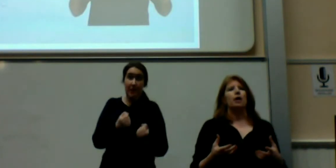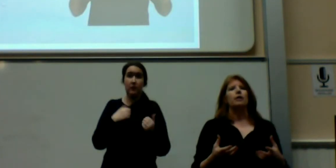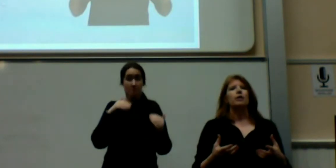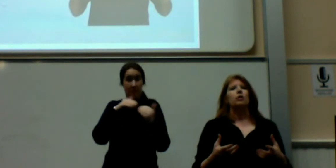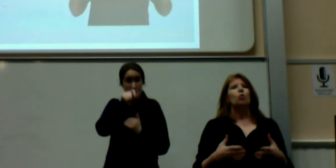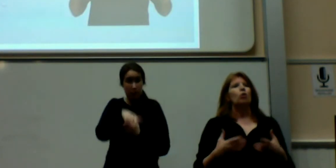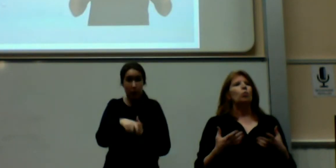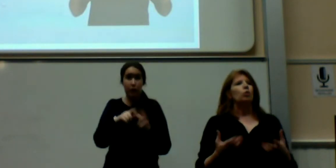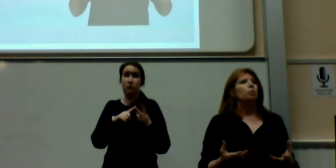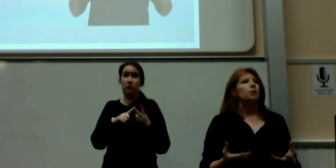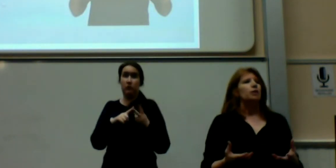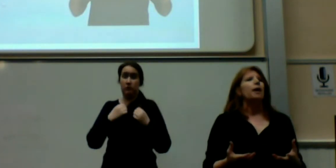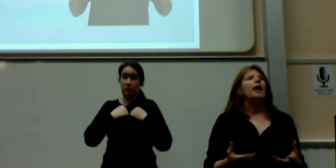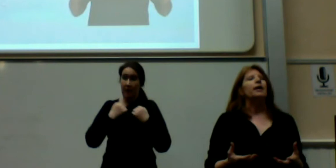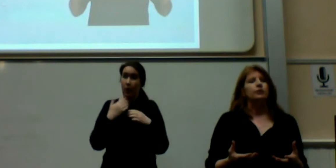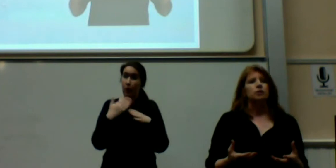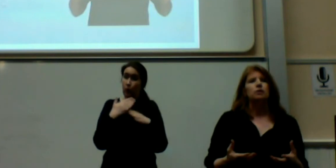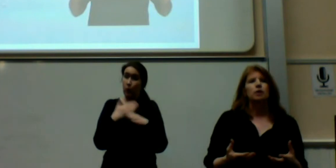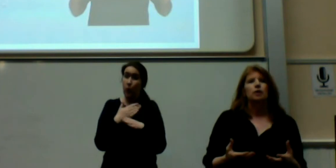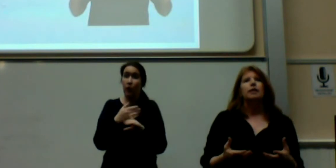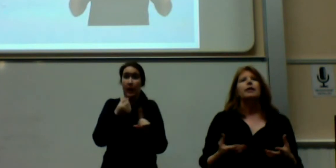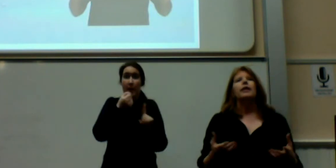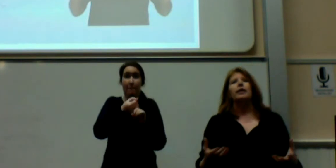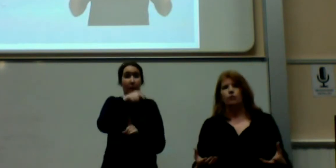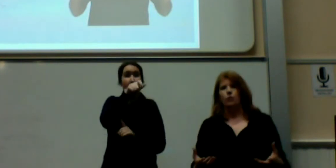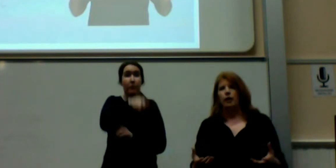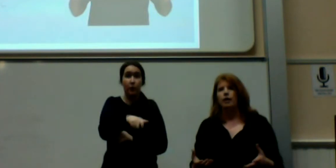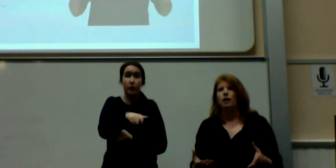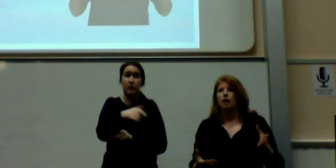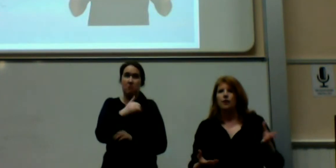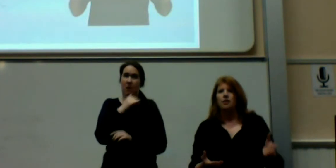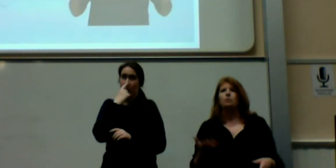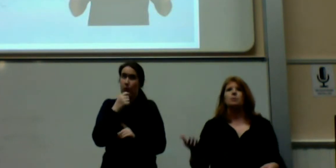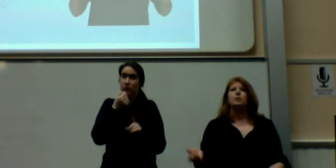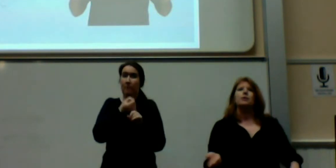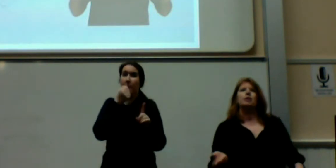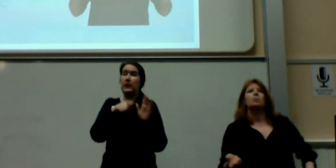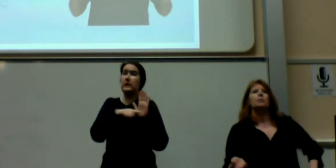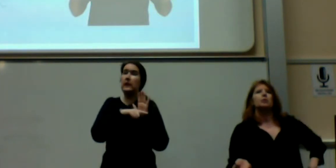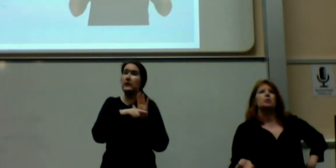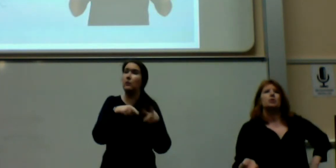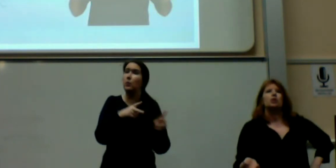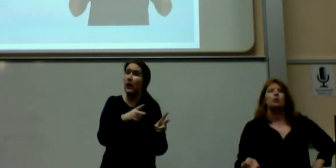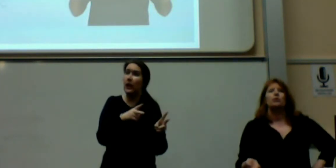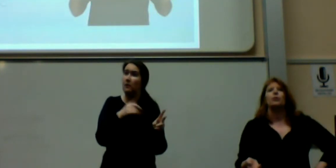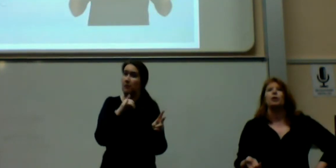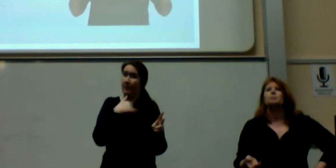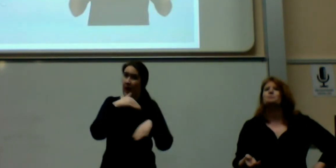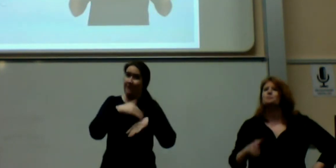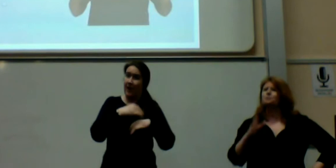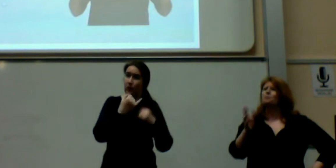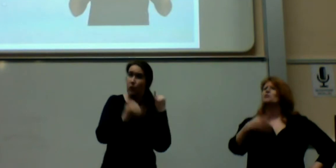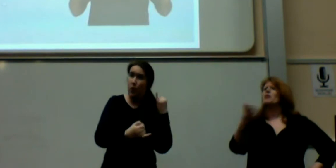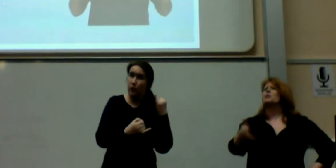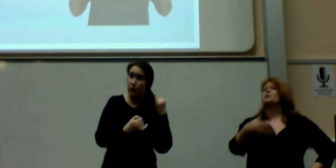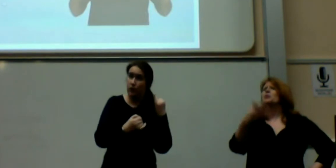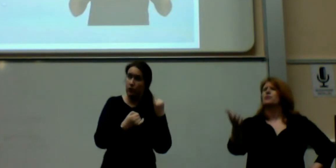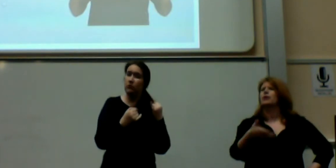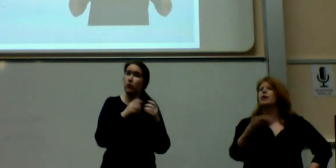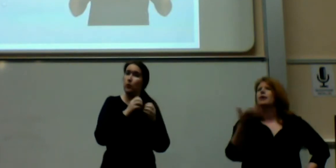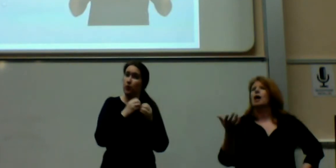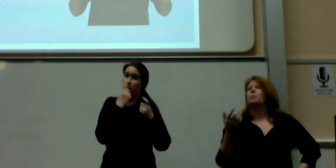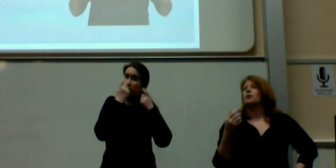not your work would be impactful in a negative way on the deaf people and the hearing people that you're interpreting for. So that was